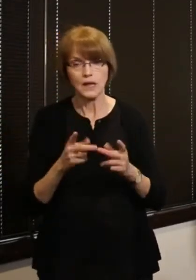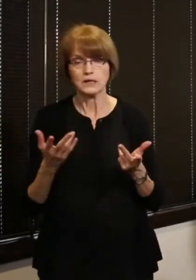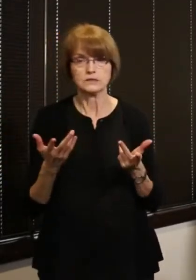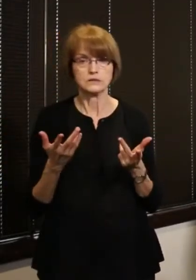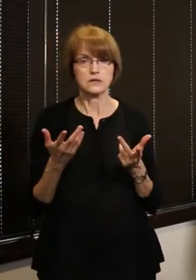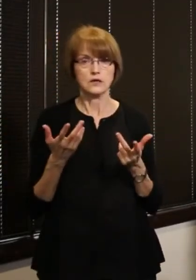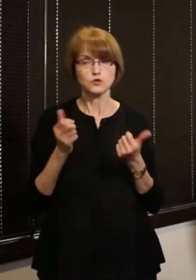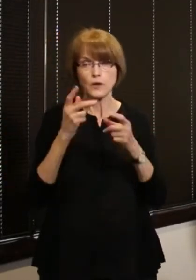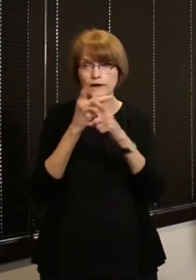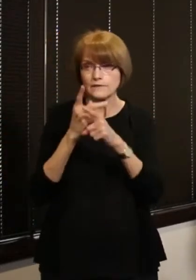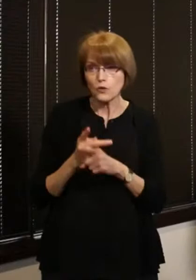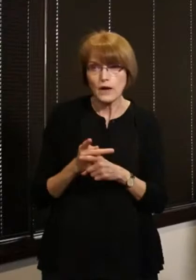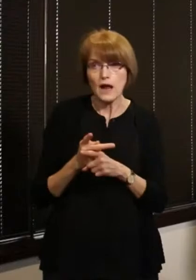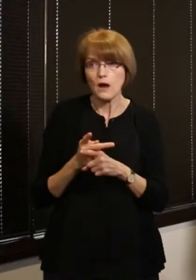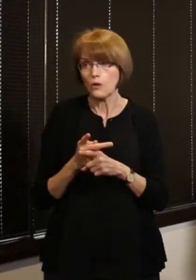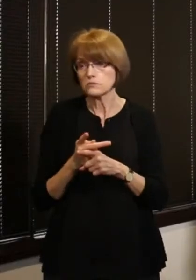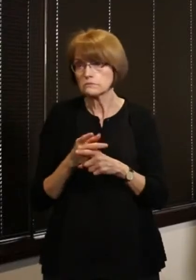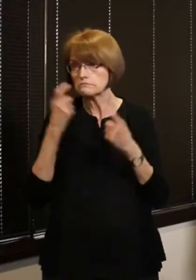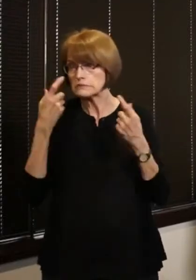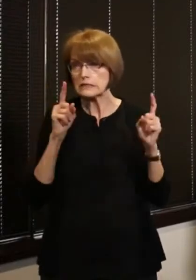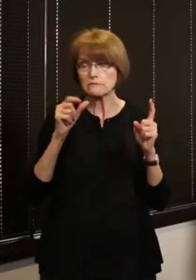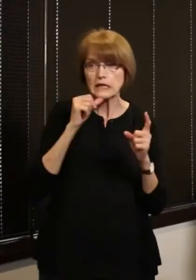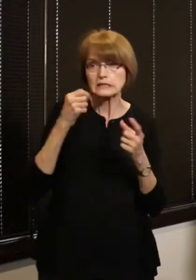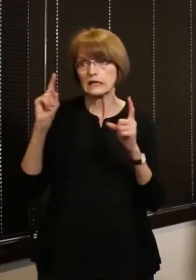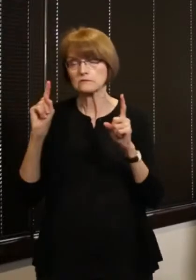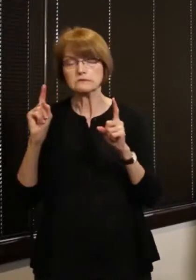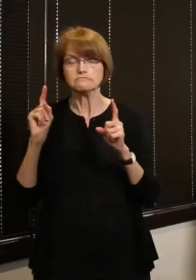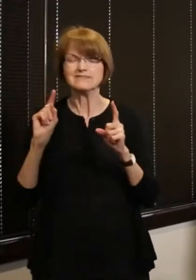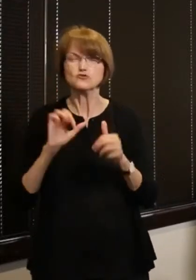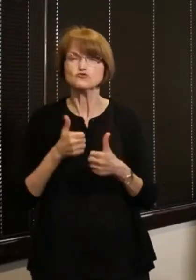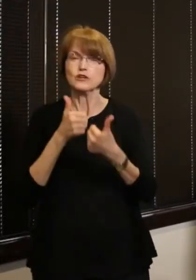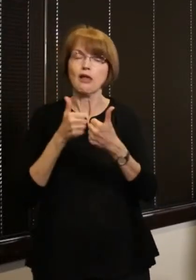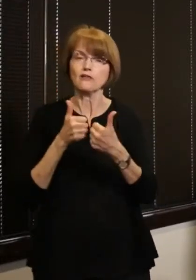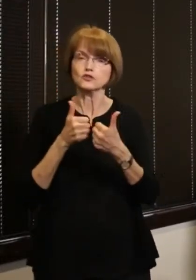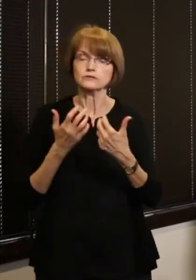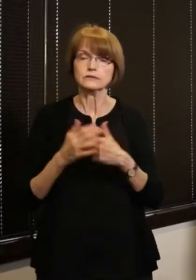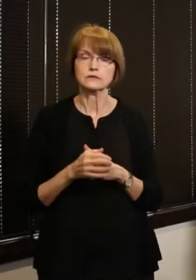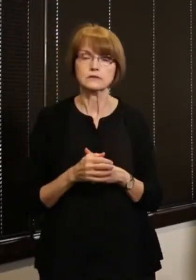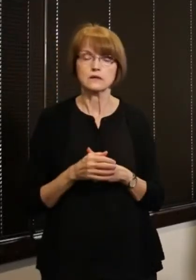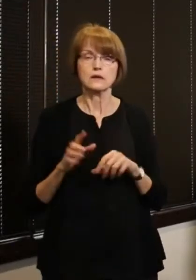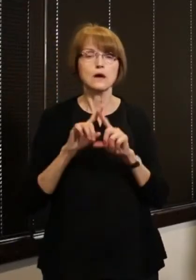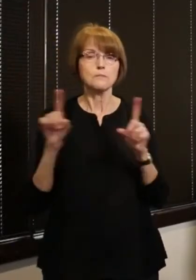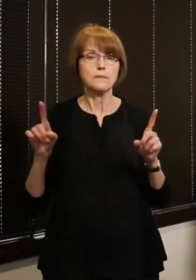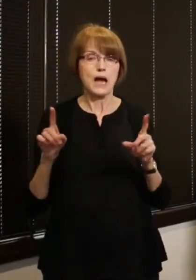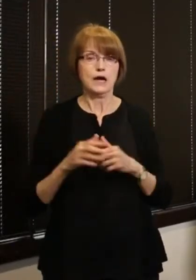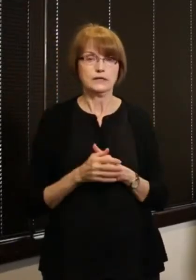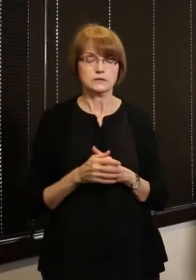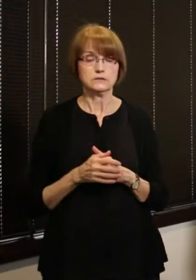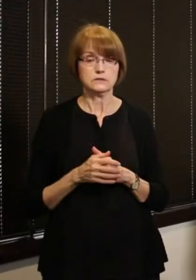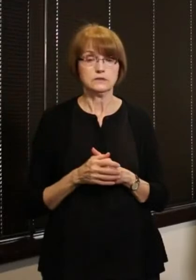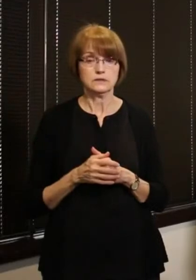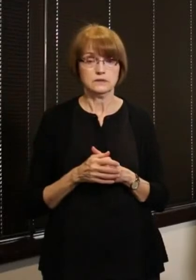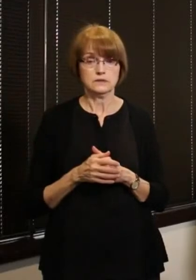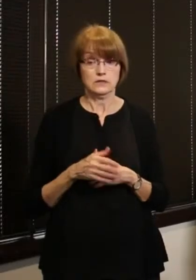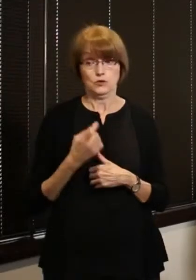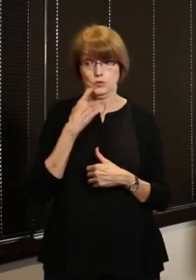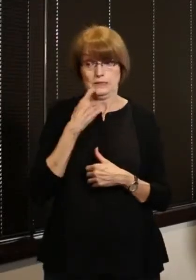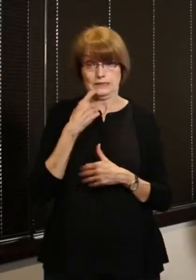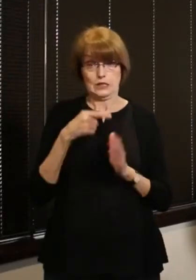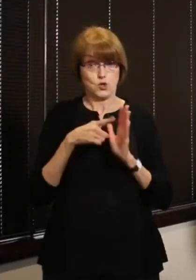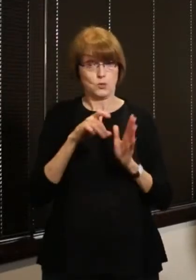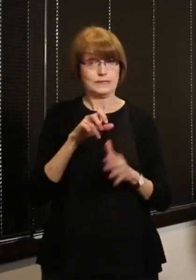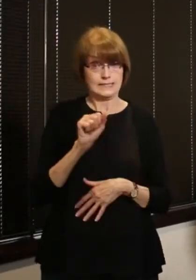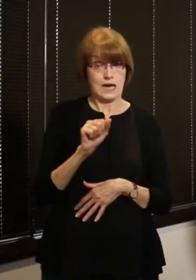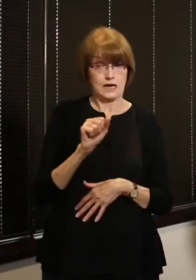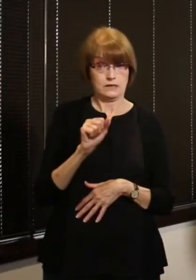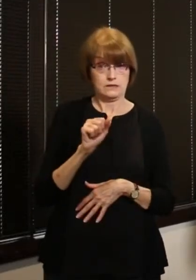the effect is because of all that can remain challenging. But nonetheless, from the data that I showed today, we